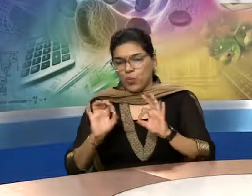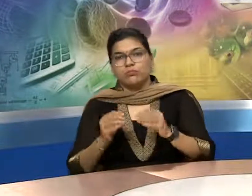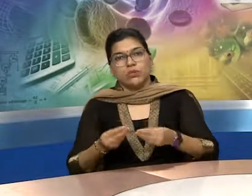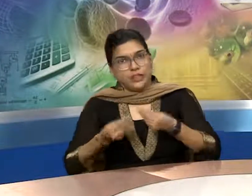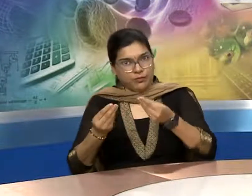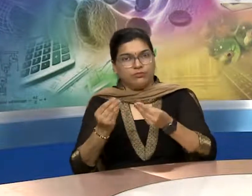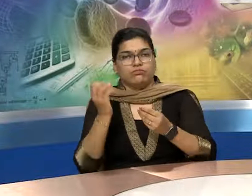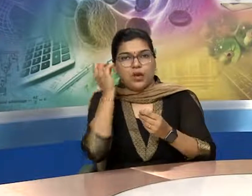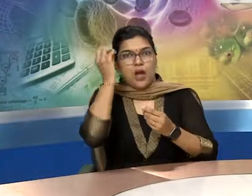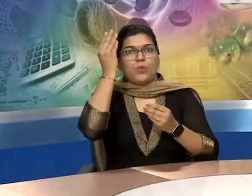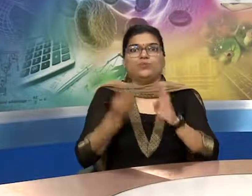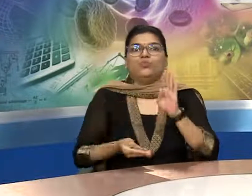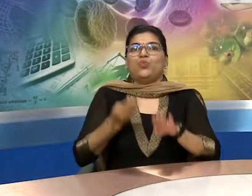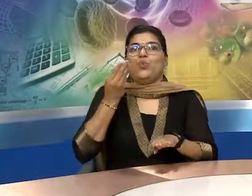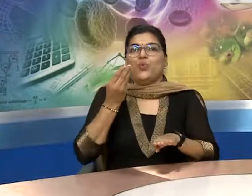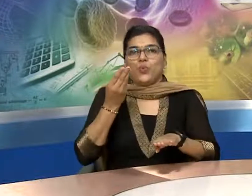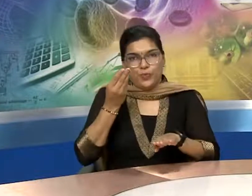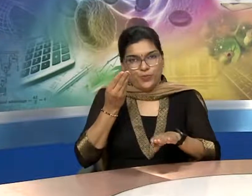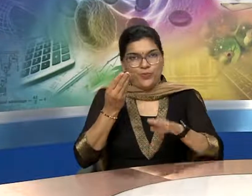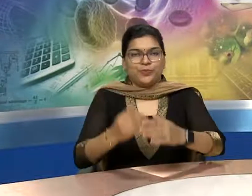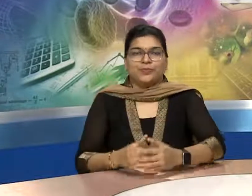which is not professional.